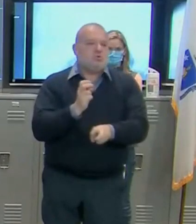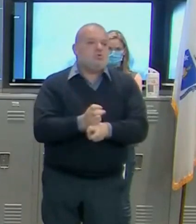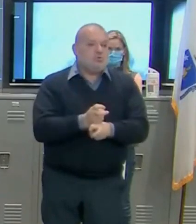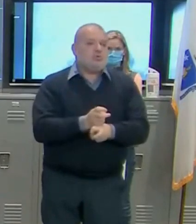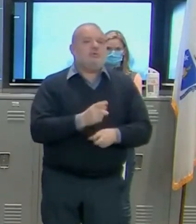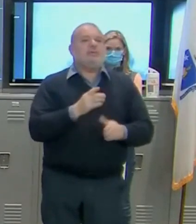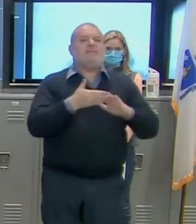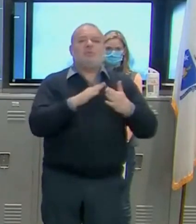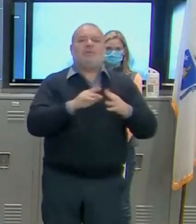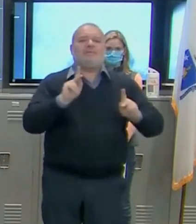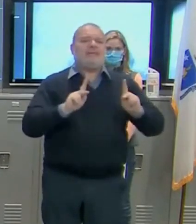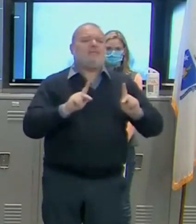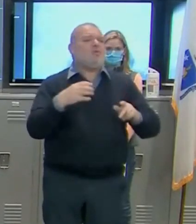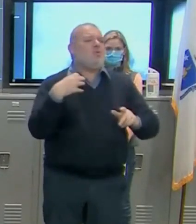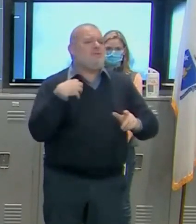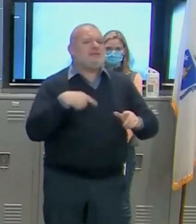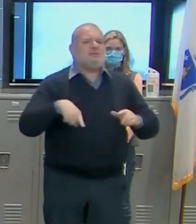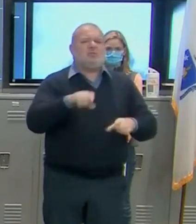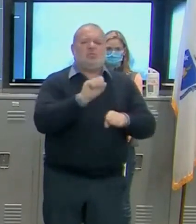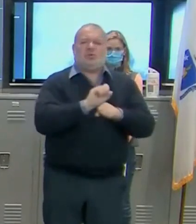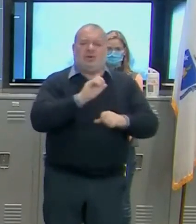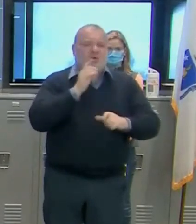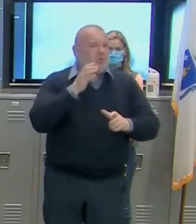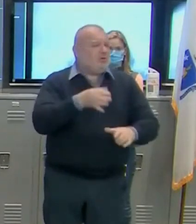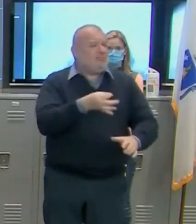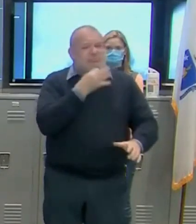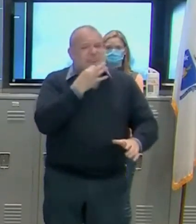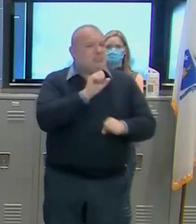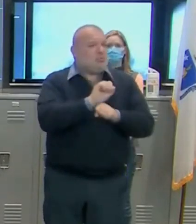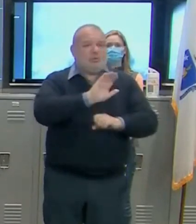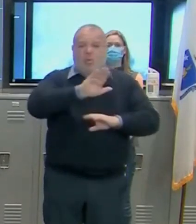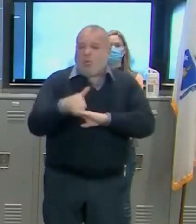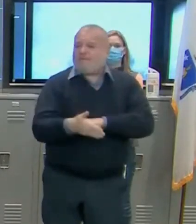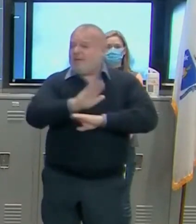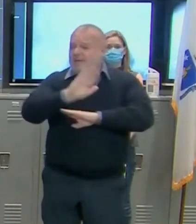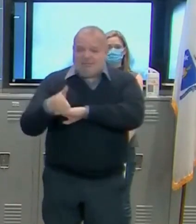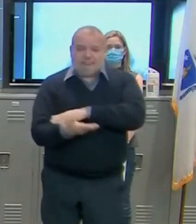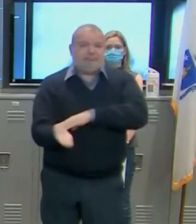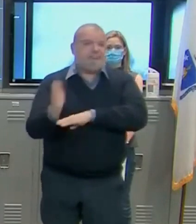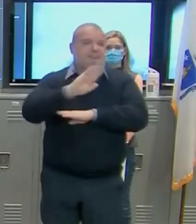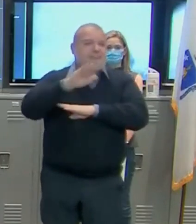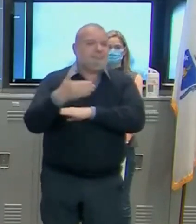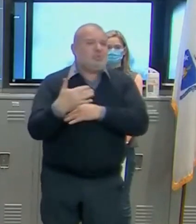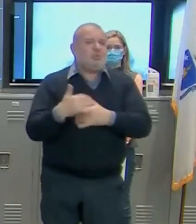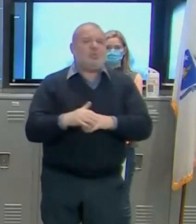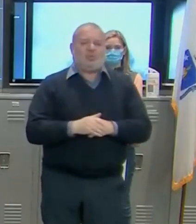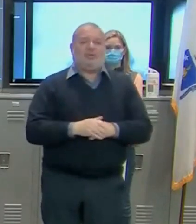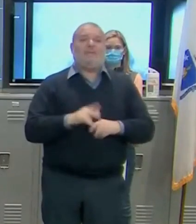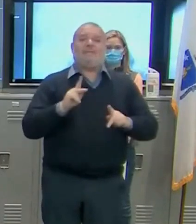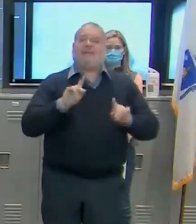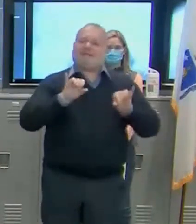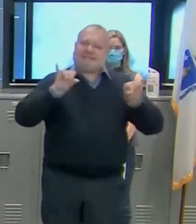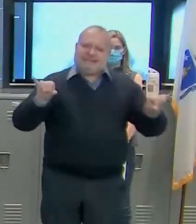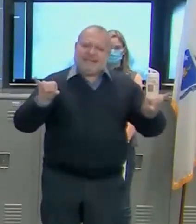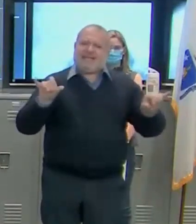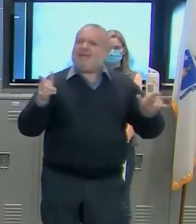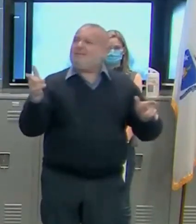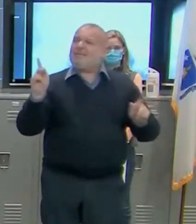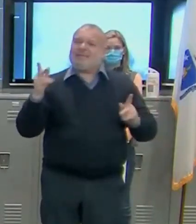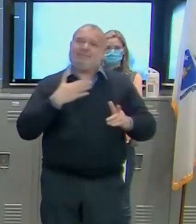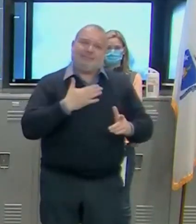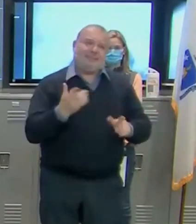they still need you to continue to stay at home, hunker down, do your part in that way so that they can do their work for you.